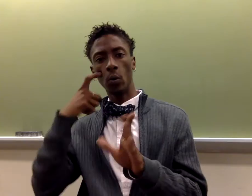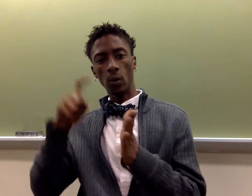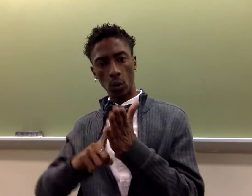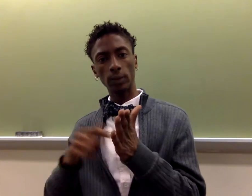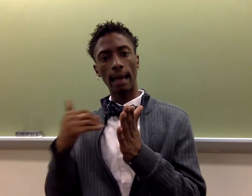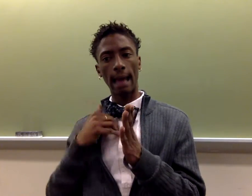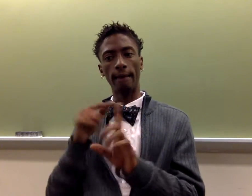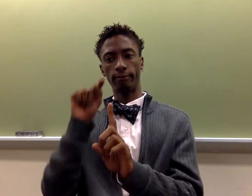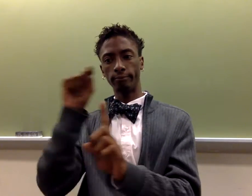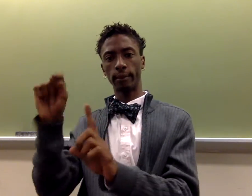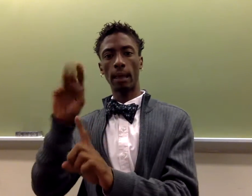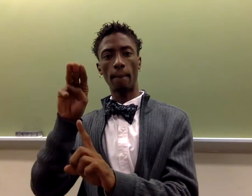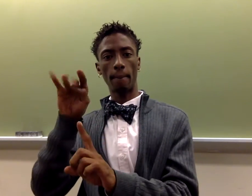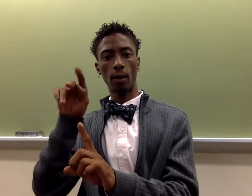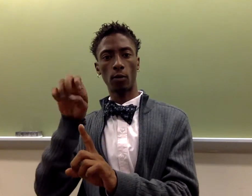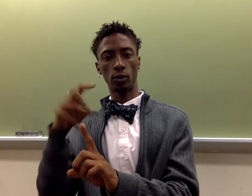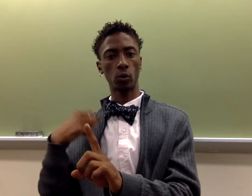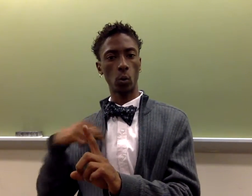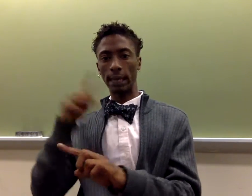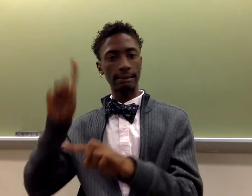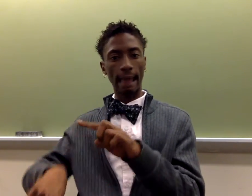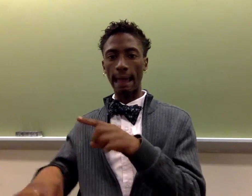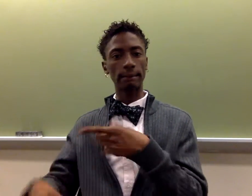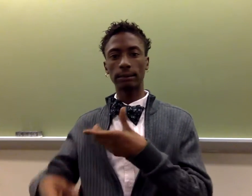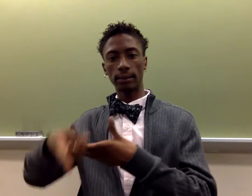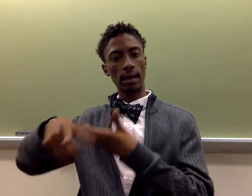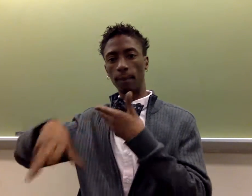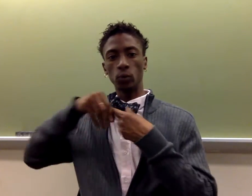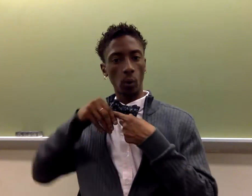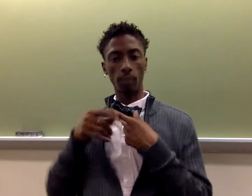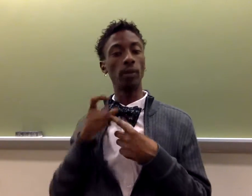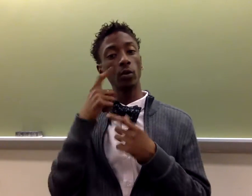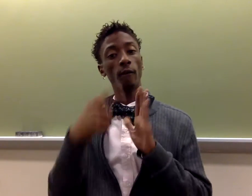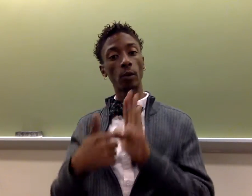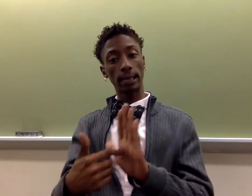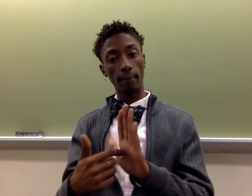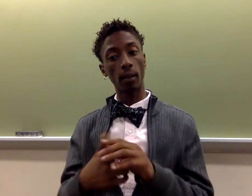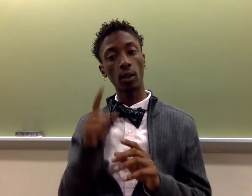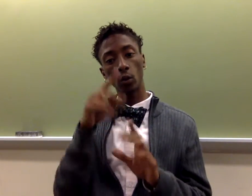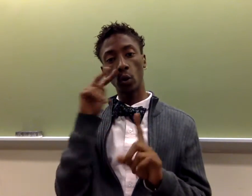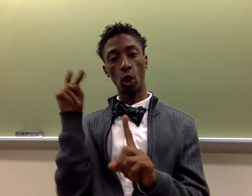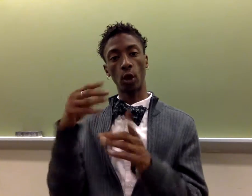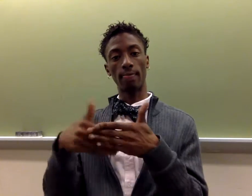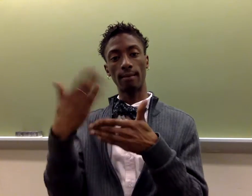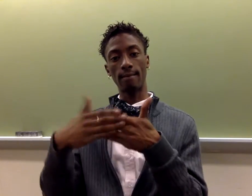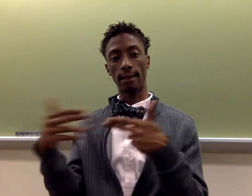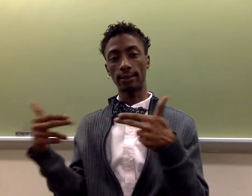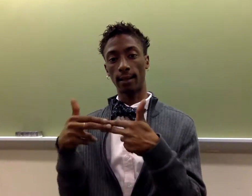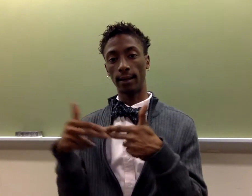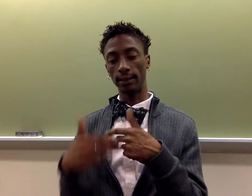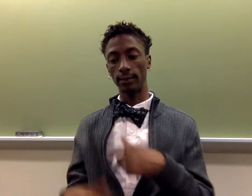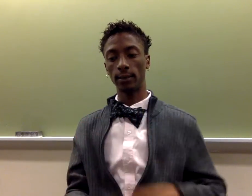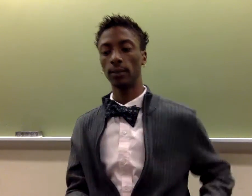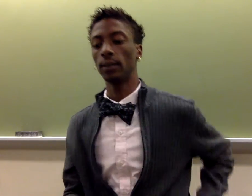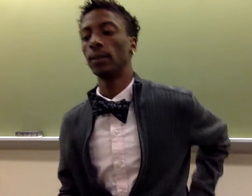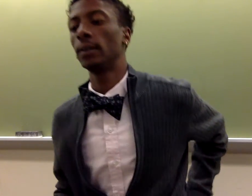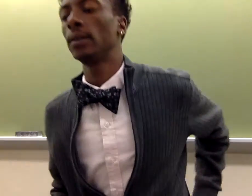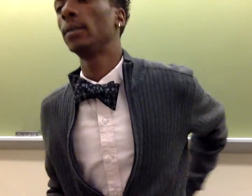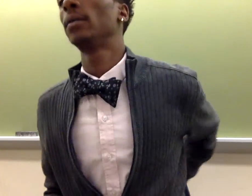minerals we can't absorb. So as an example, if we look at the next slide, but note before we